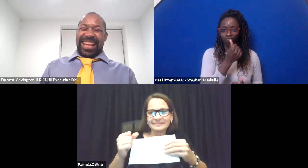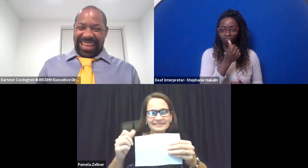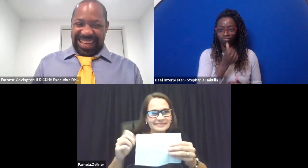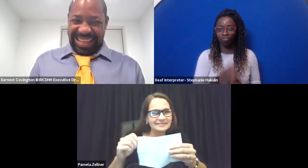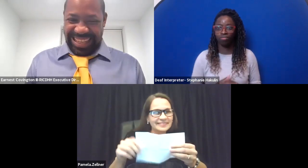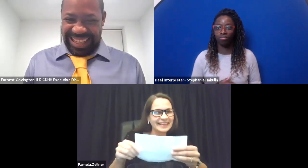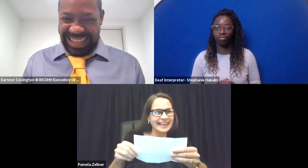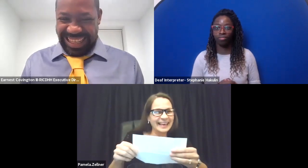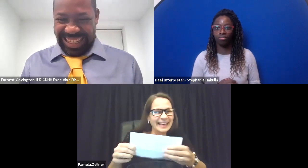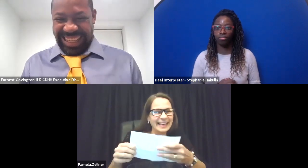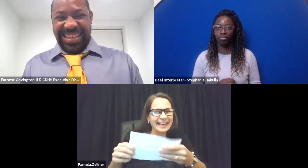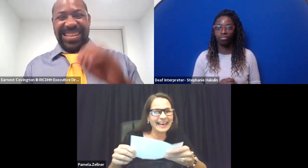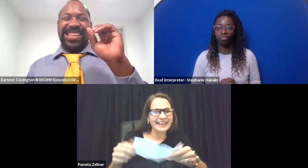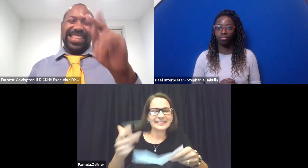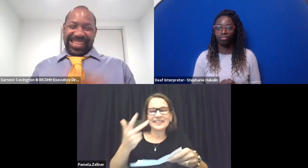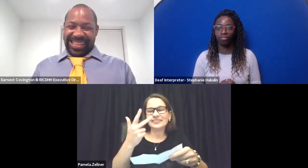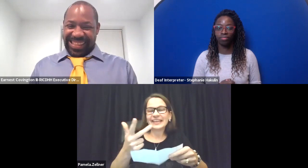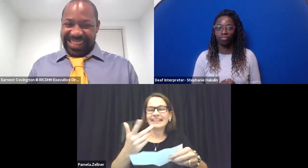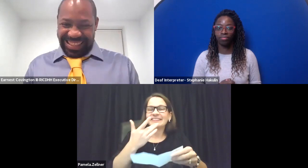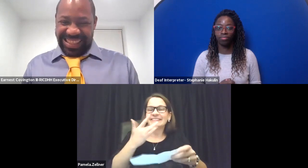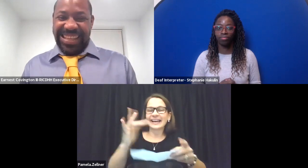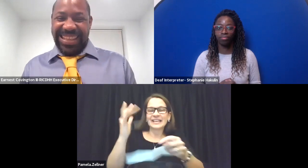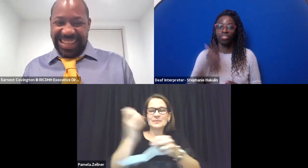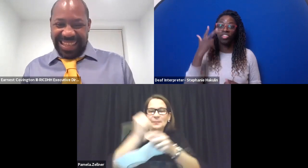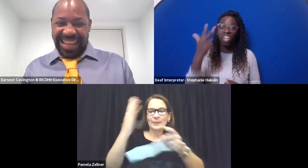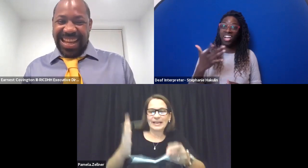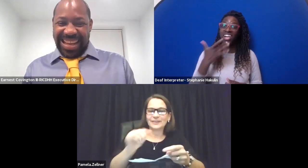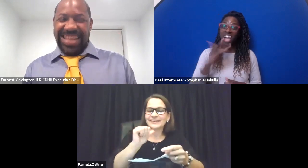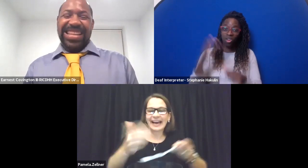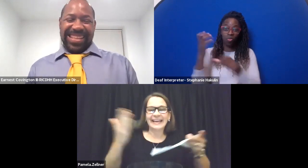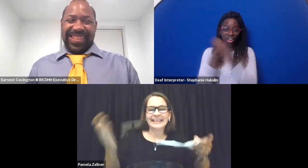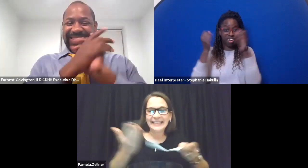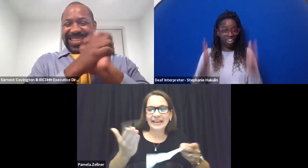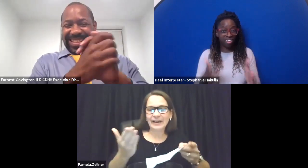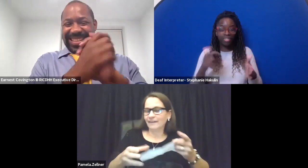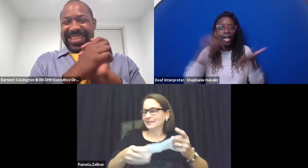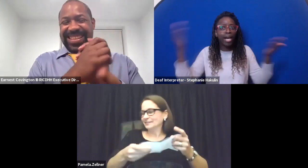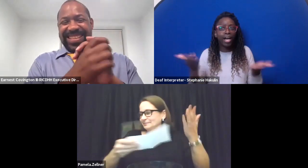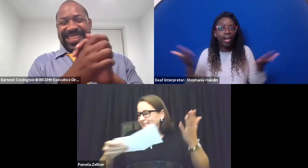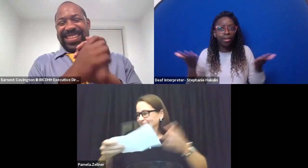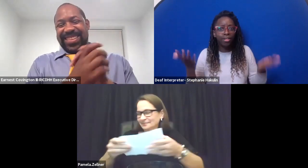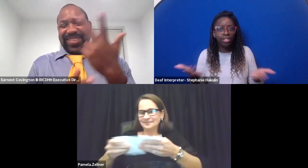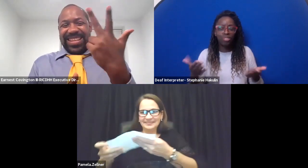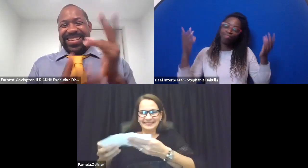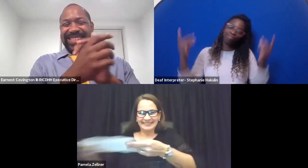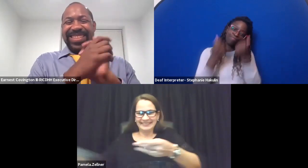Darn it. We don't have Heather. That's okay. Heather is a lucky